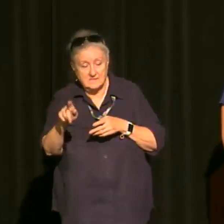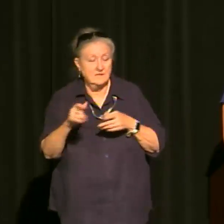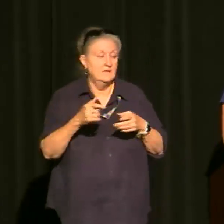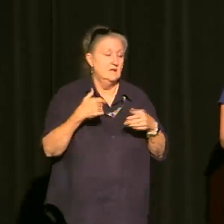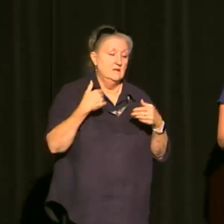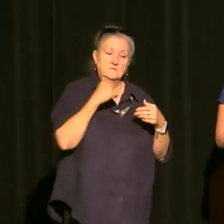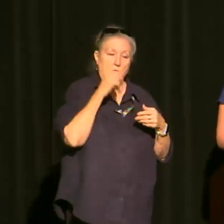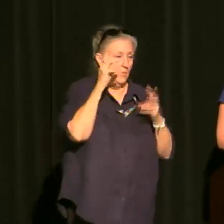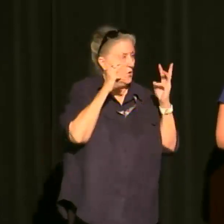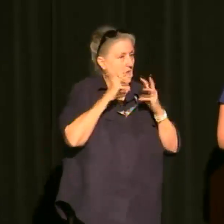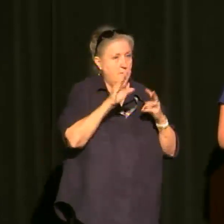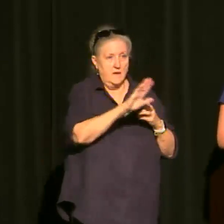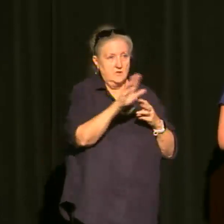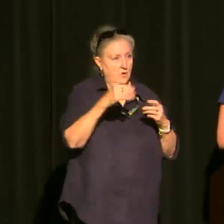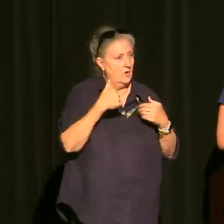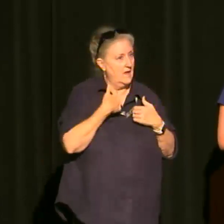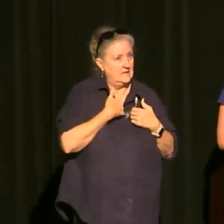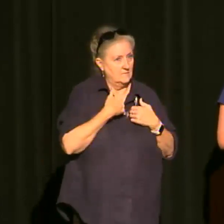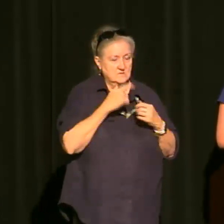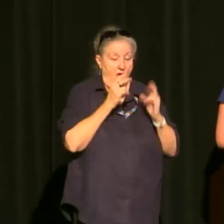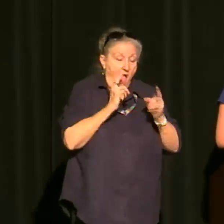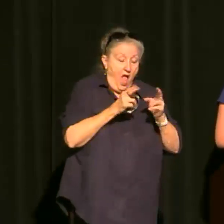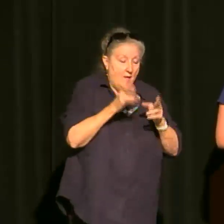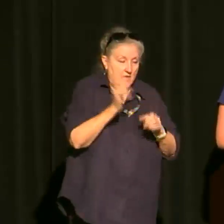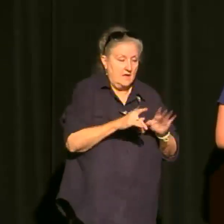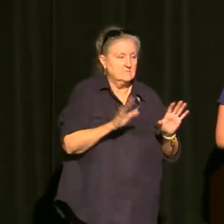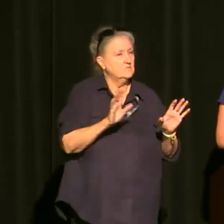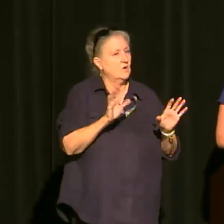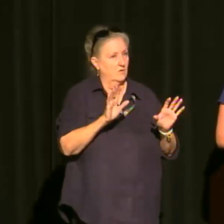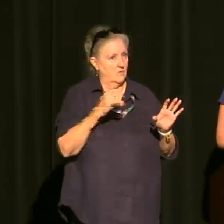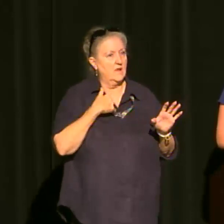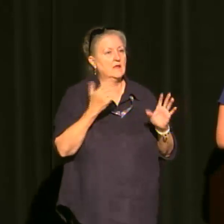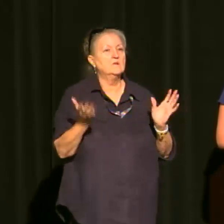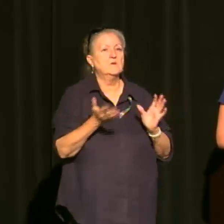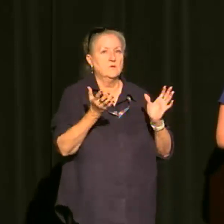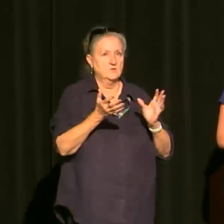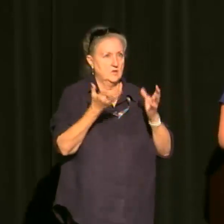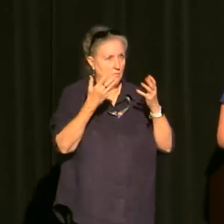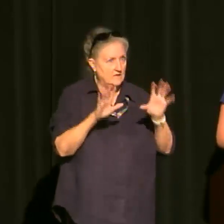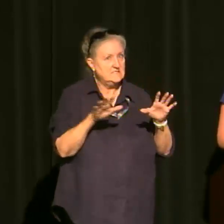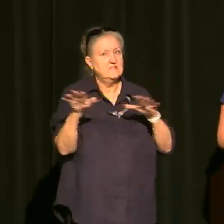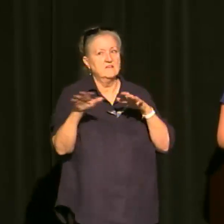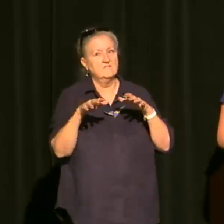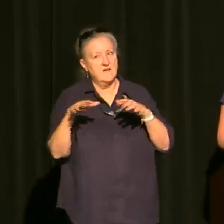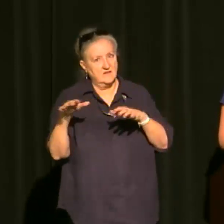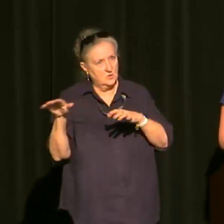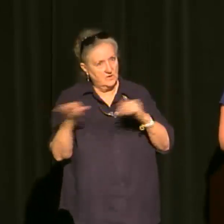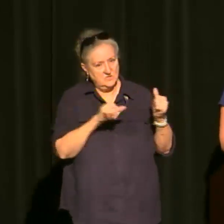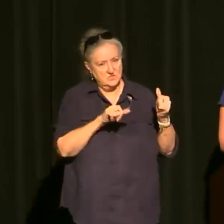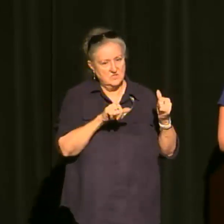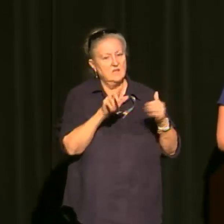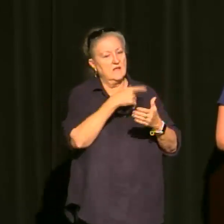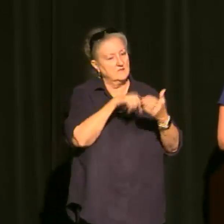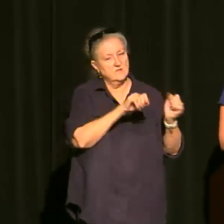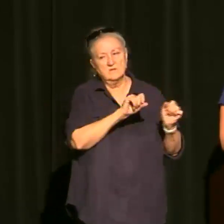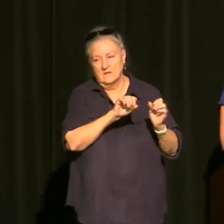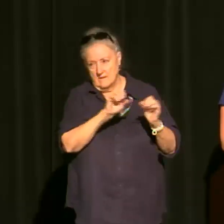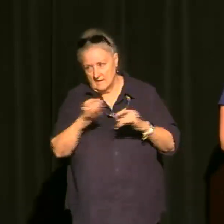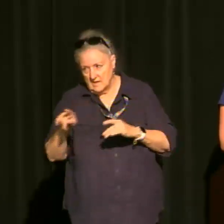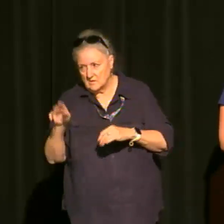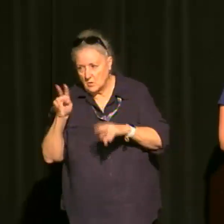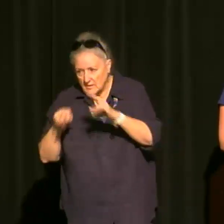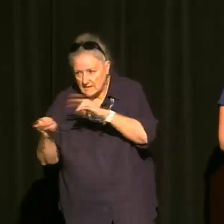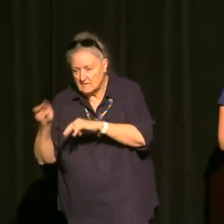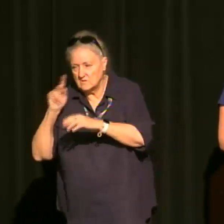no need for you to rush back right away. We encourage you, once the evacuations are lifted, to get in, check out